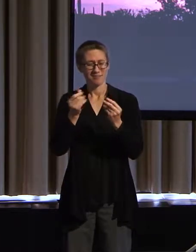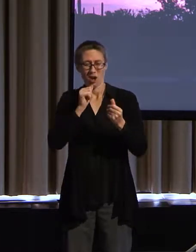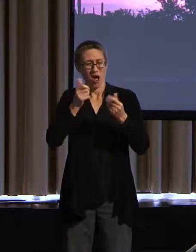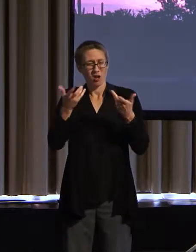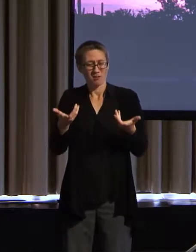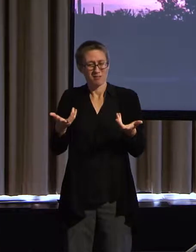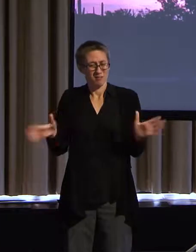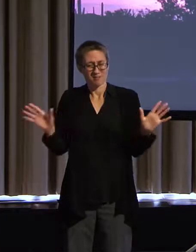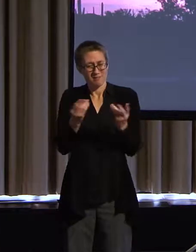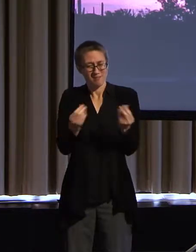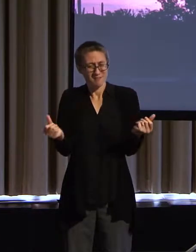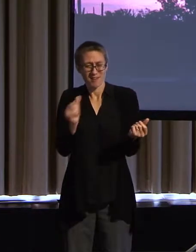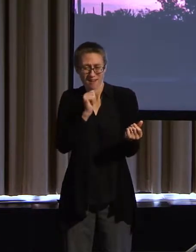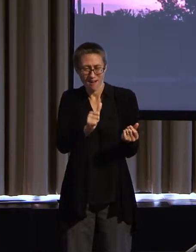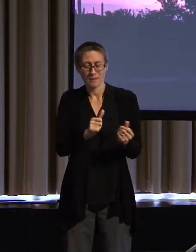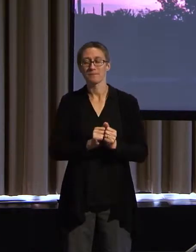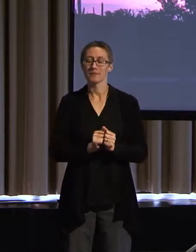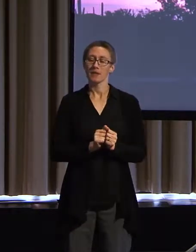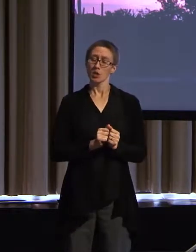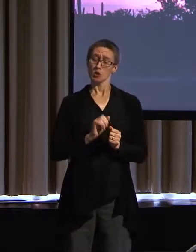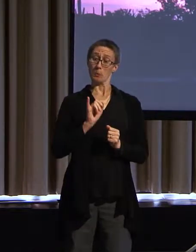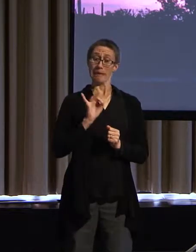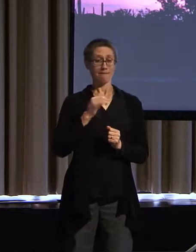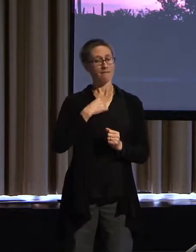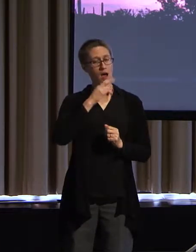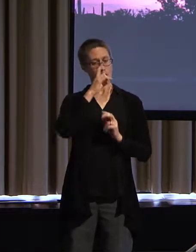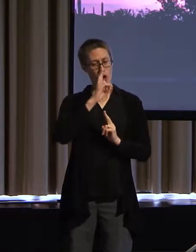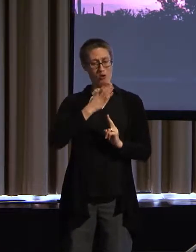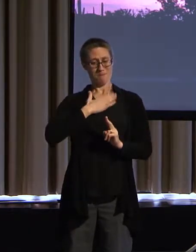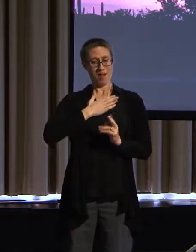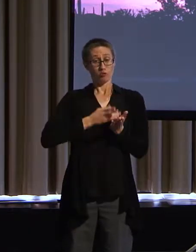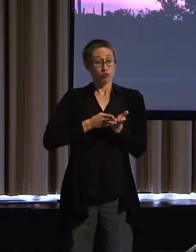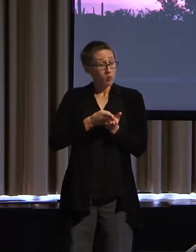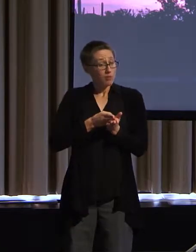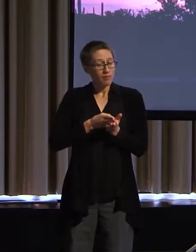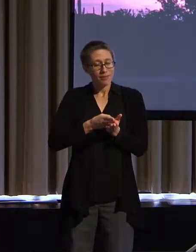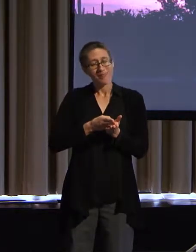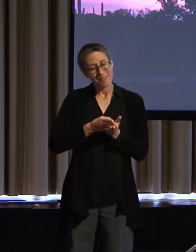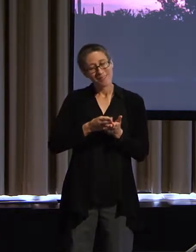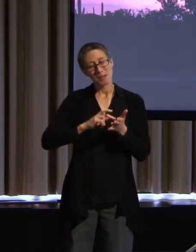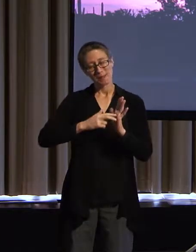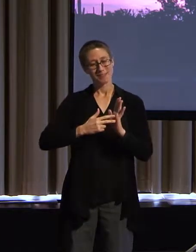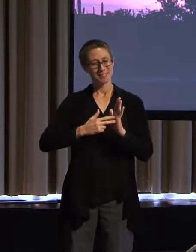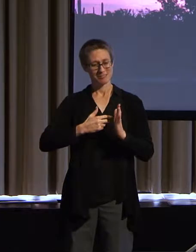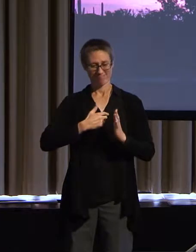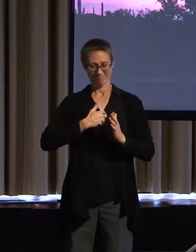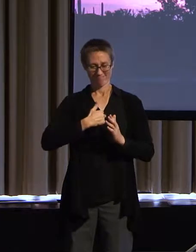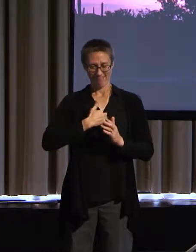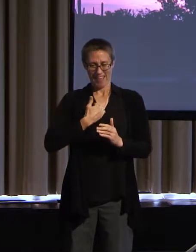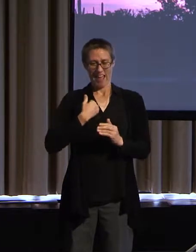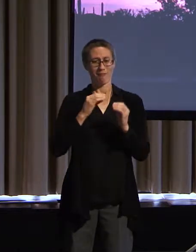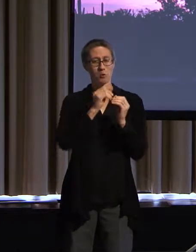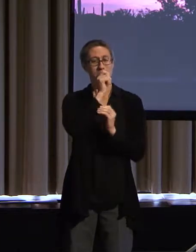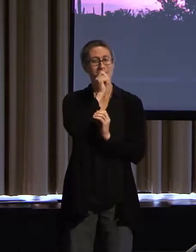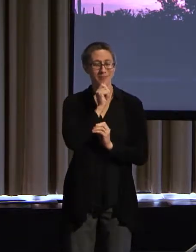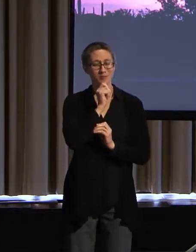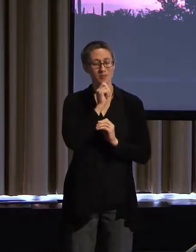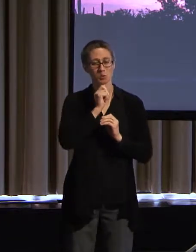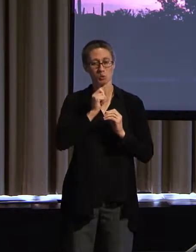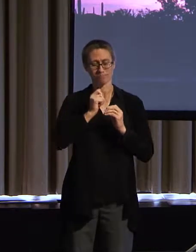my truth, then I have more patience and capacity to witness myself, to navigate the unpredictable day-to-day